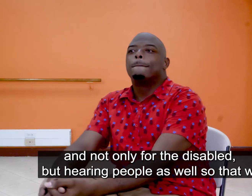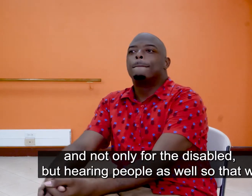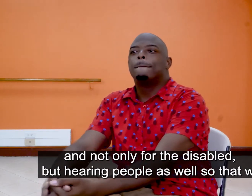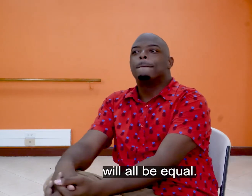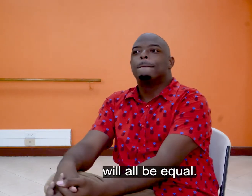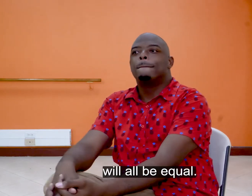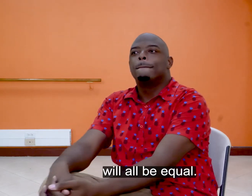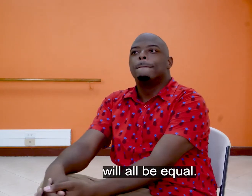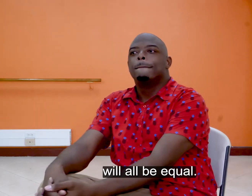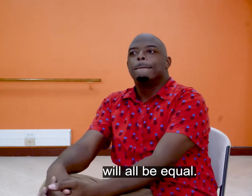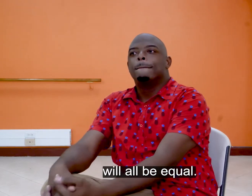that we will all be equal.